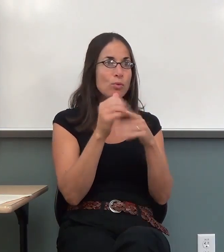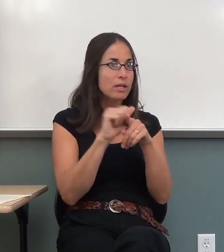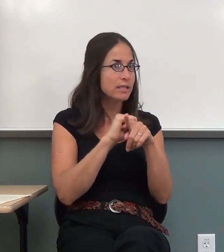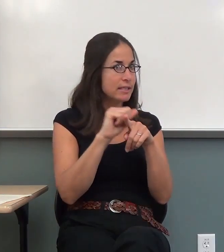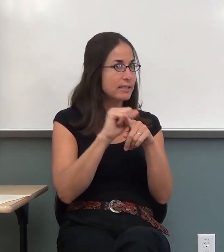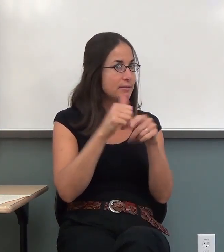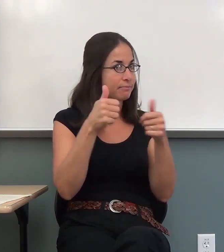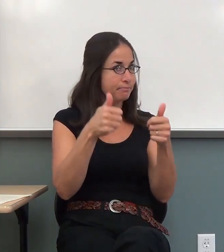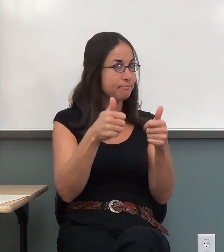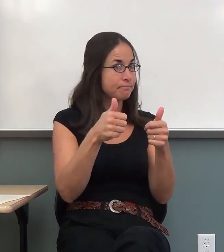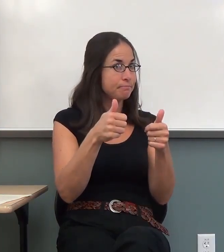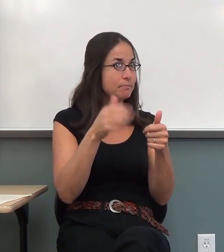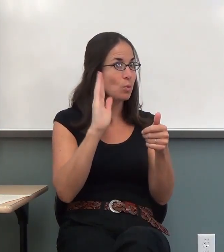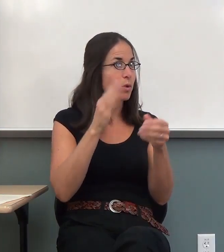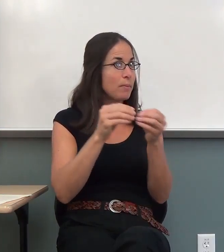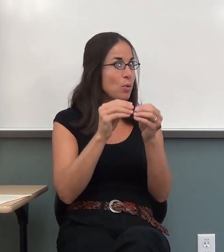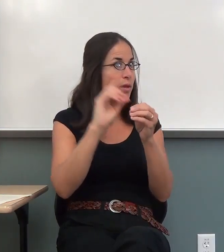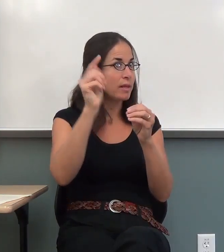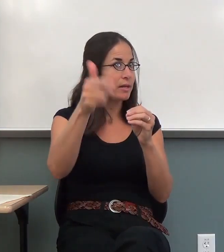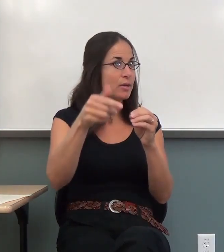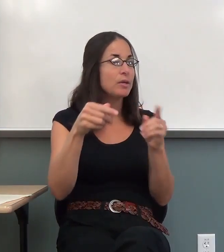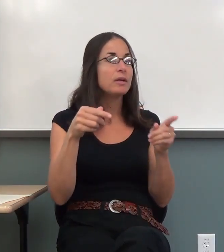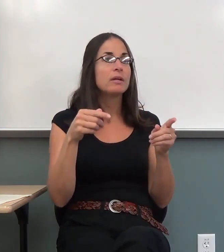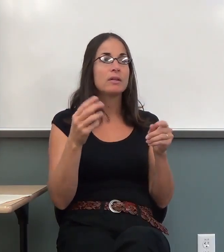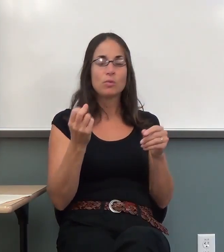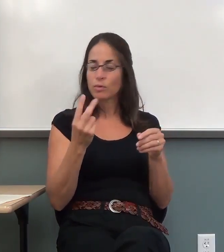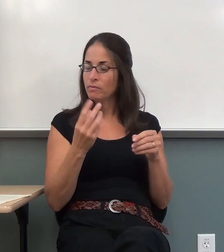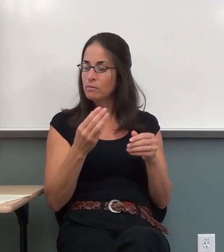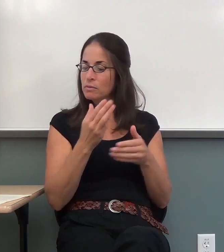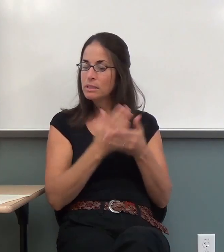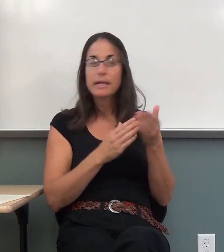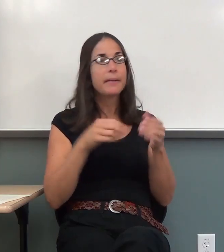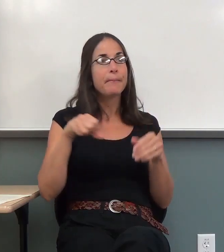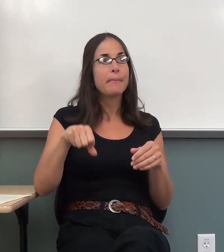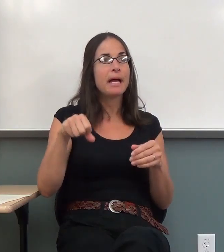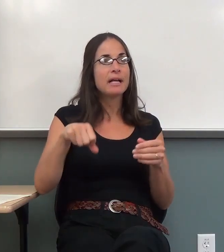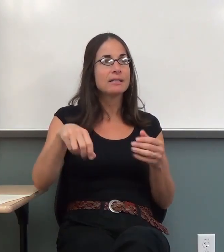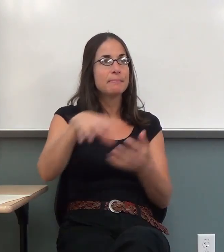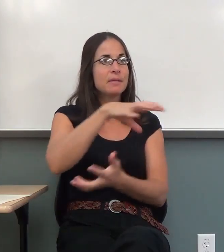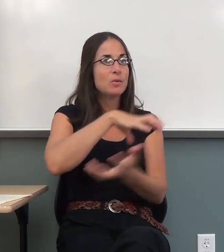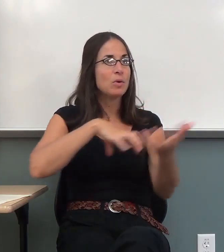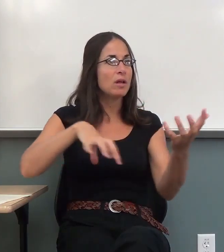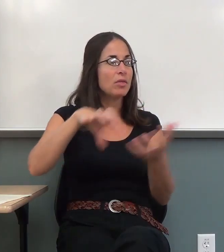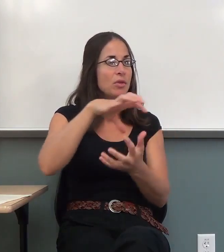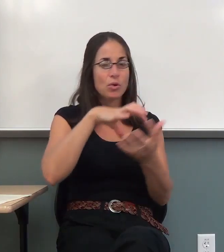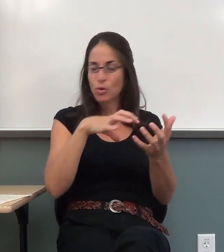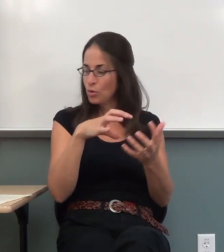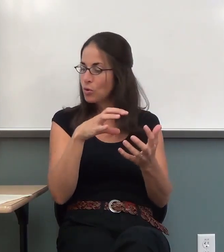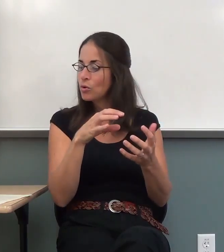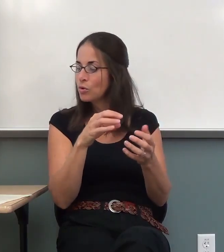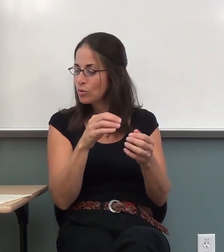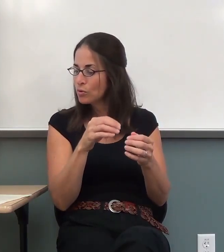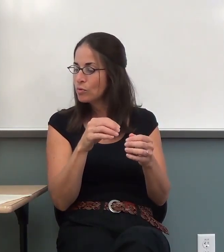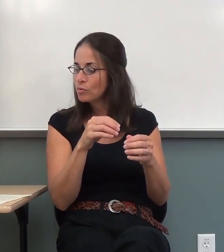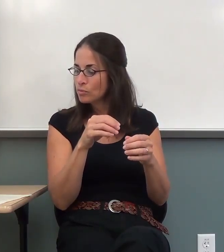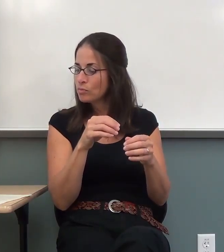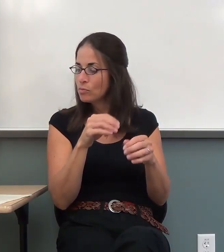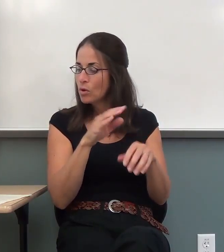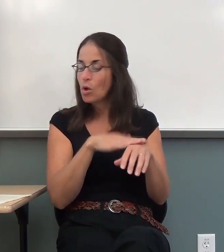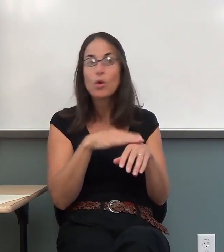in a little bit, so pay attention. Some bags jumbled together on the waiting ramp. Okay? Some bags jumbled together on the waiting ramp.